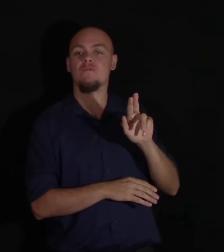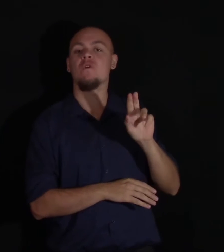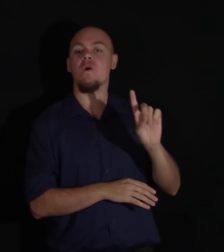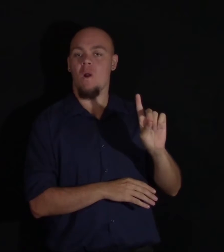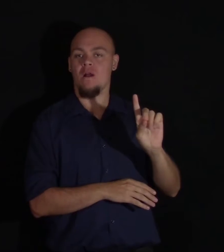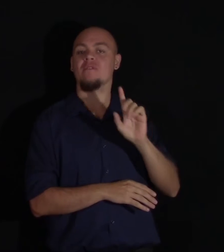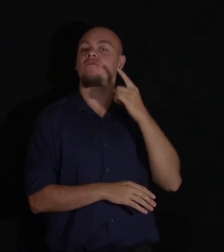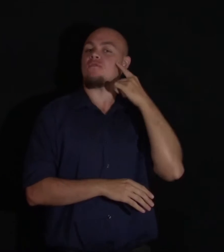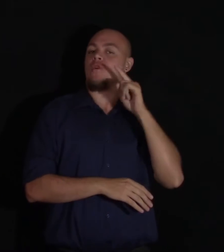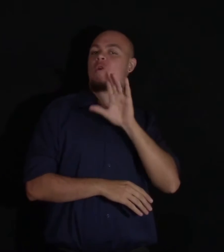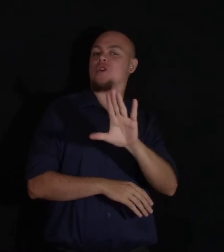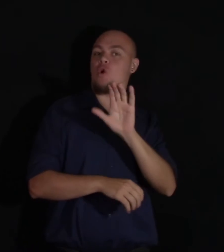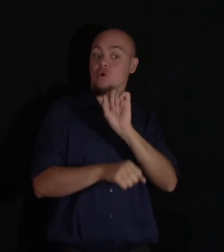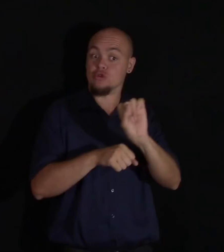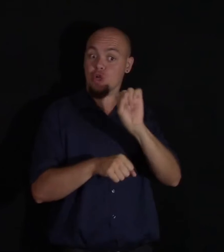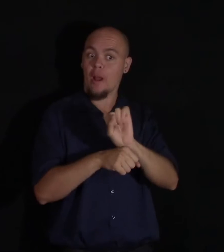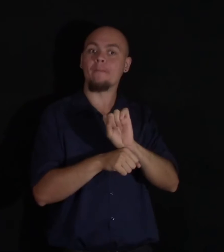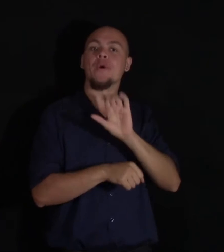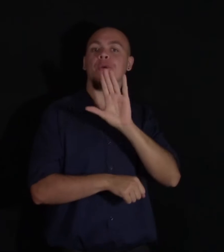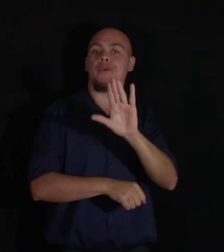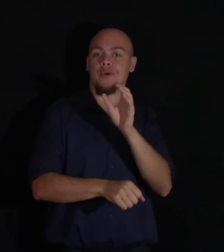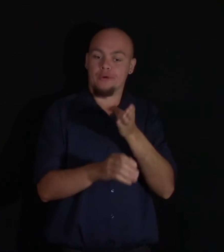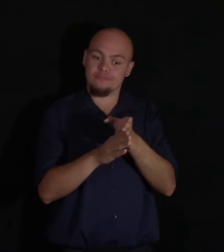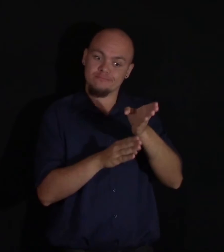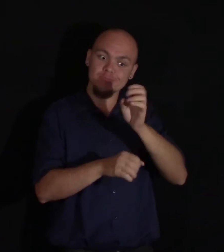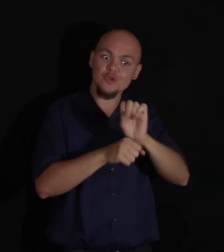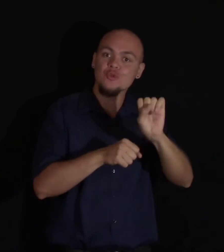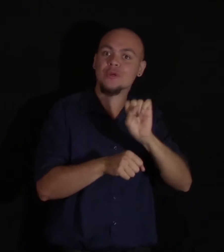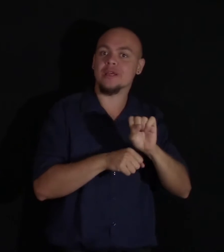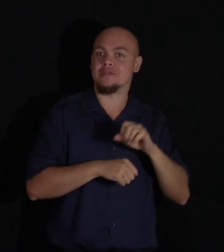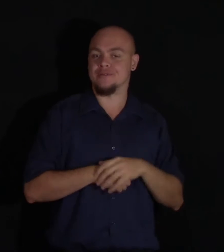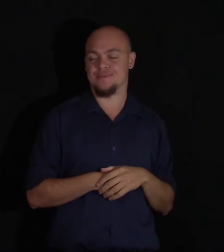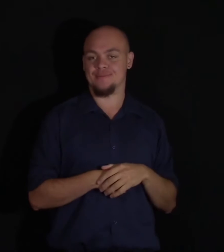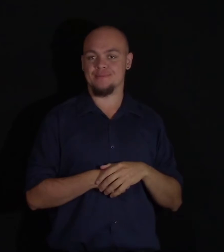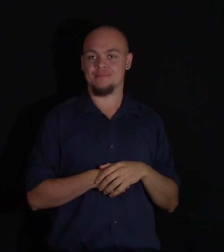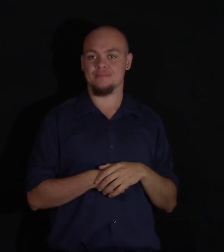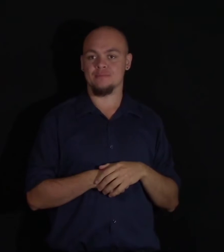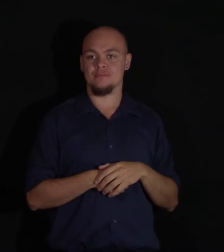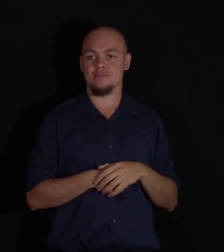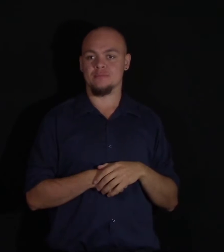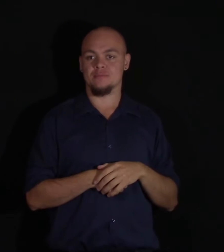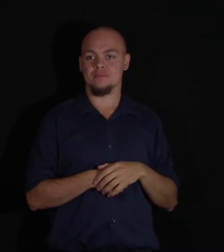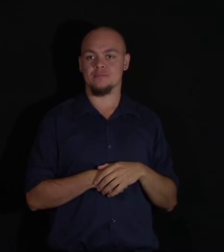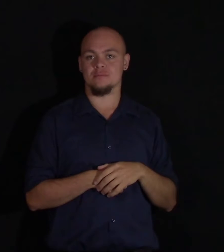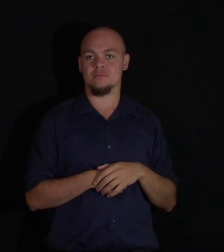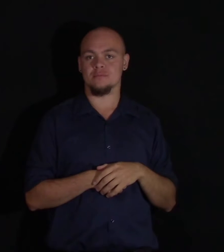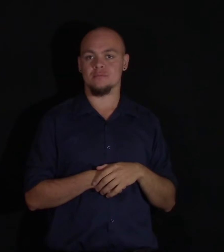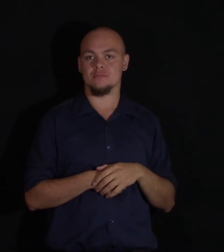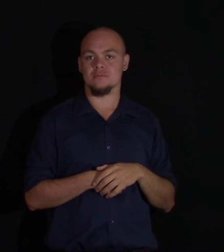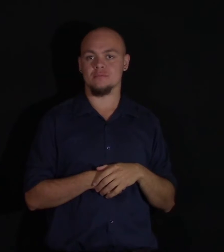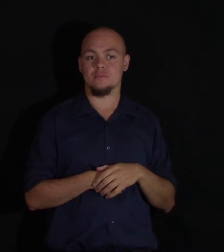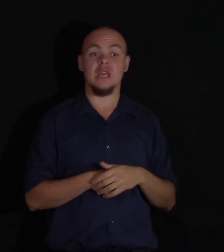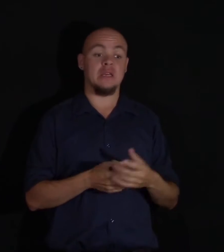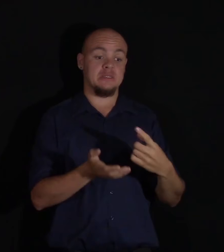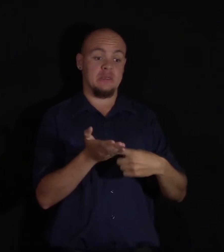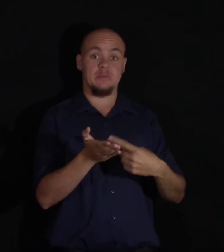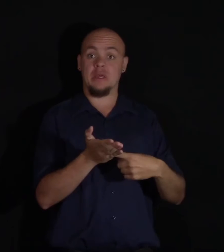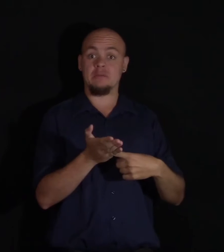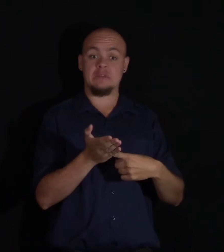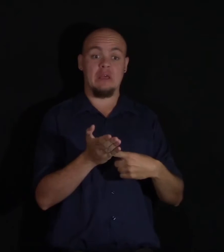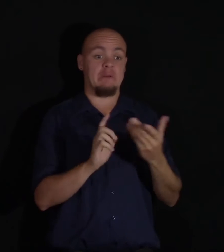careers. Or worse, we've convinced ourselves that we are not worthy and not good enough, that we don't even